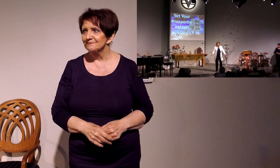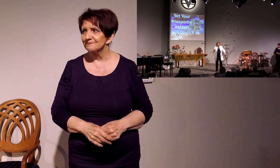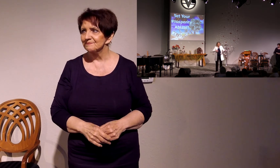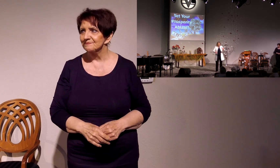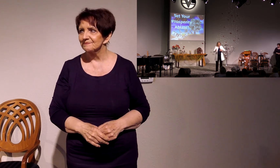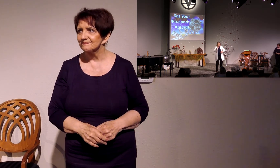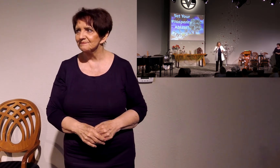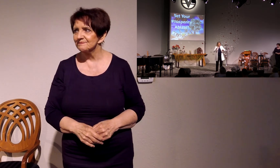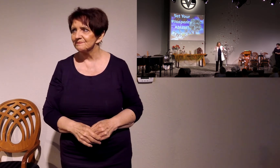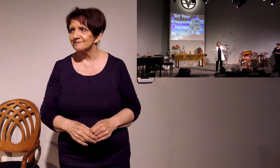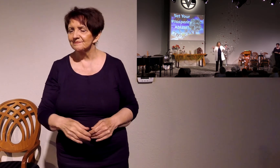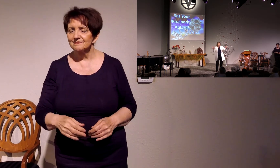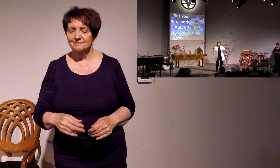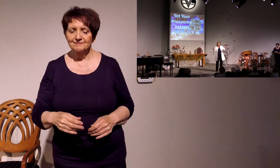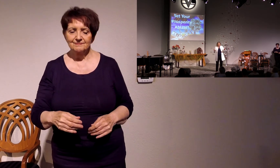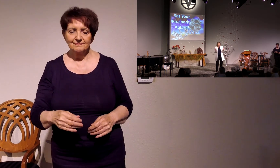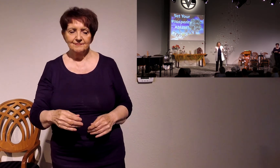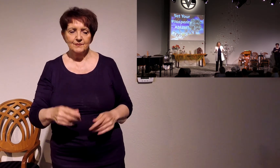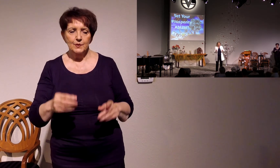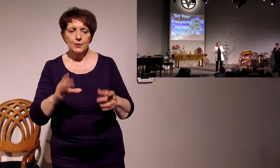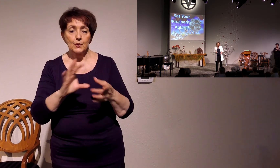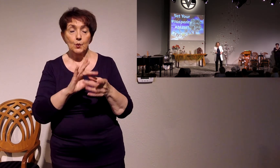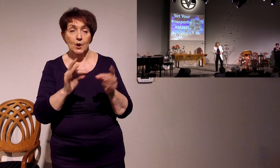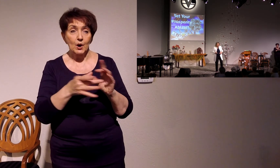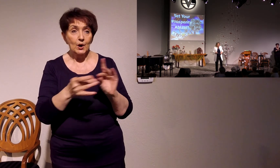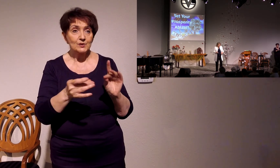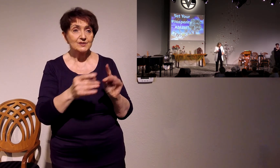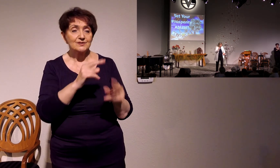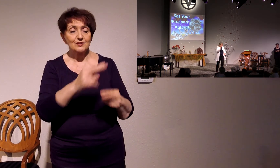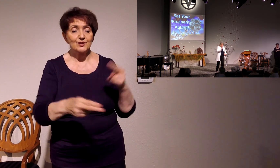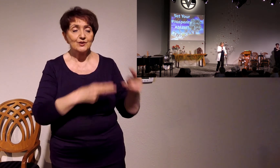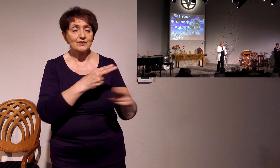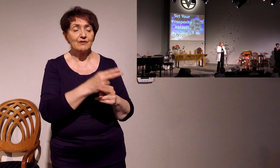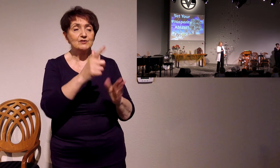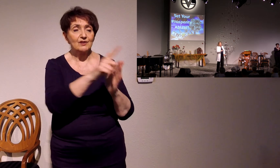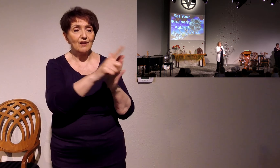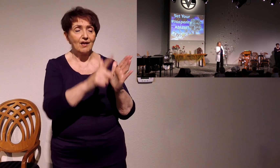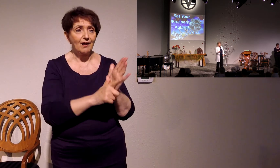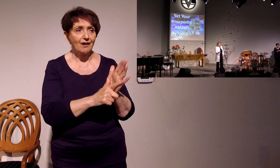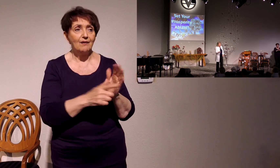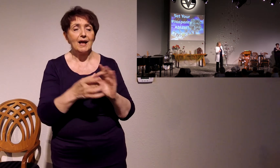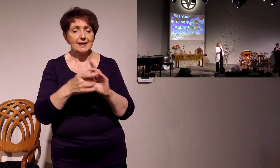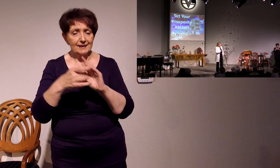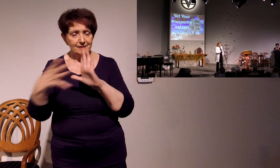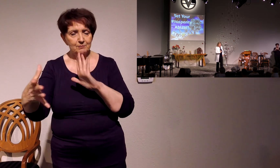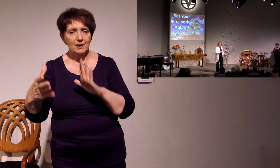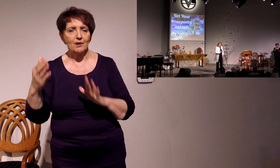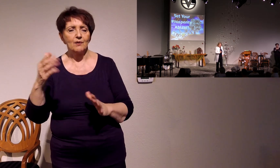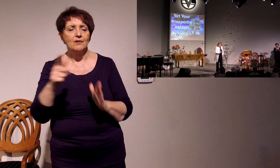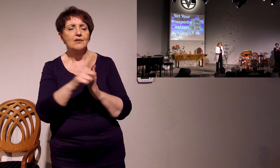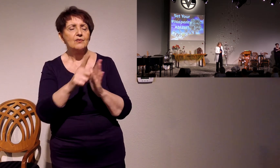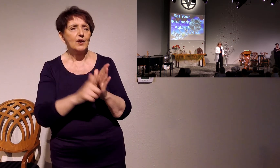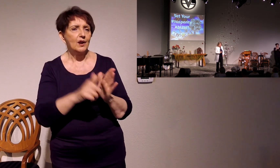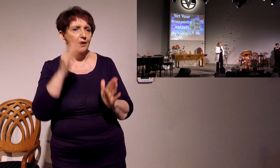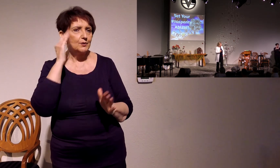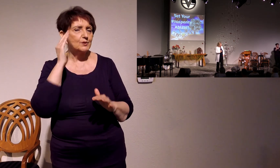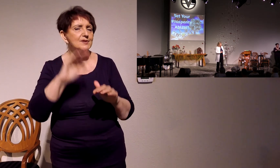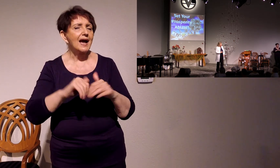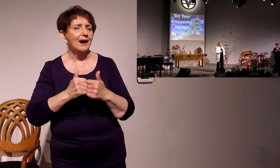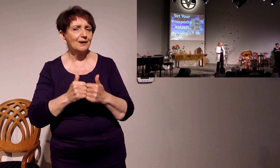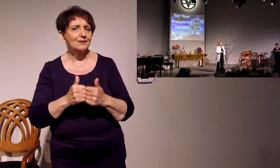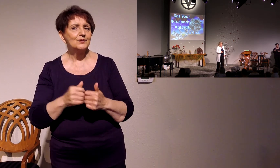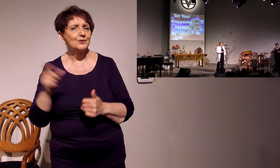And so I release these words unto the universal law. The law knows how. We not need know, because